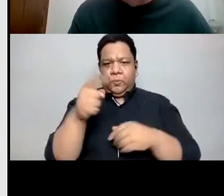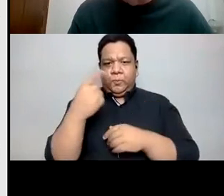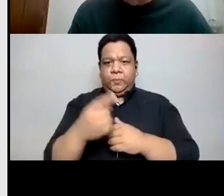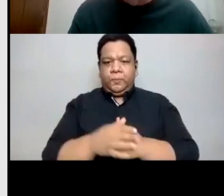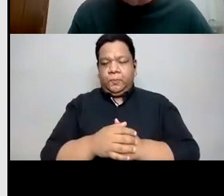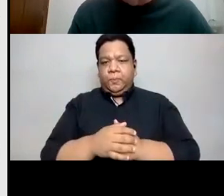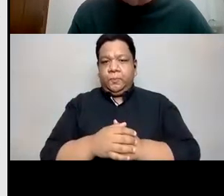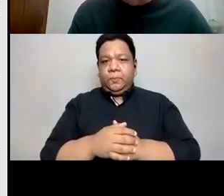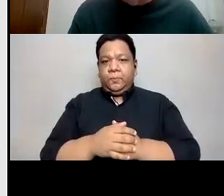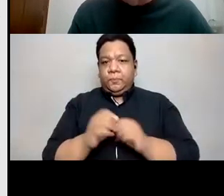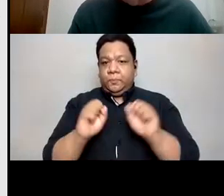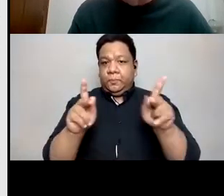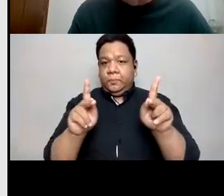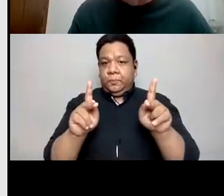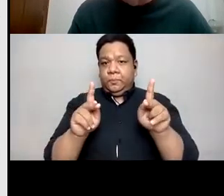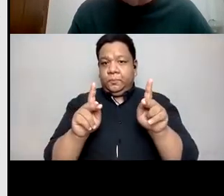Right?